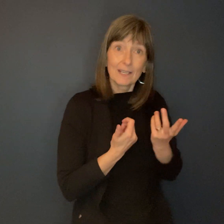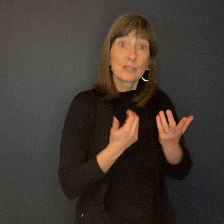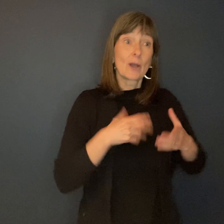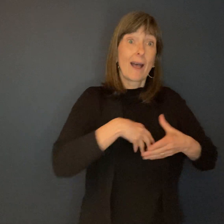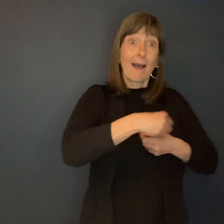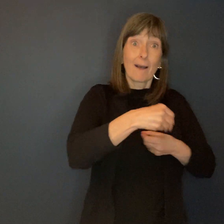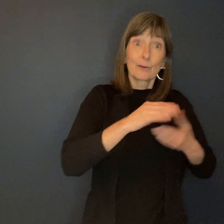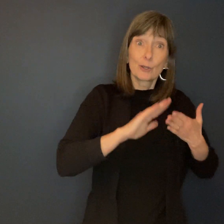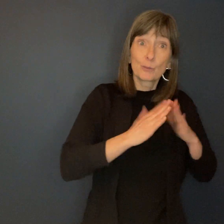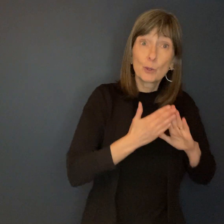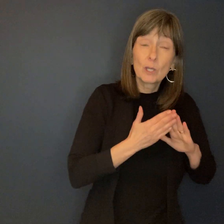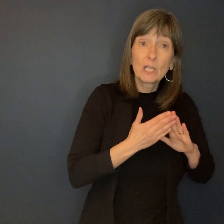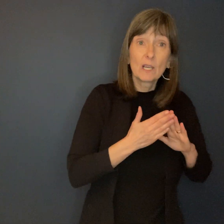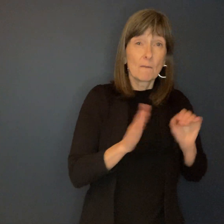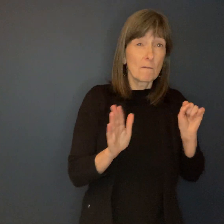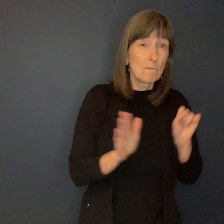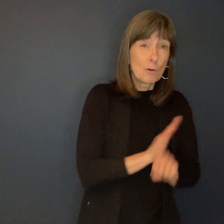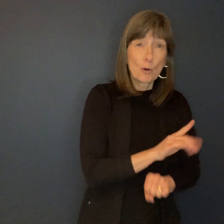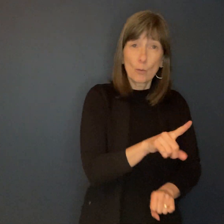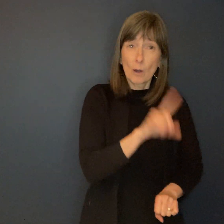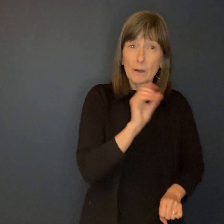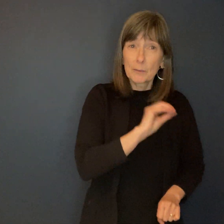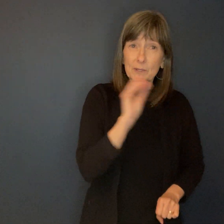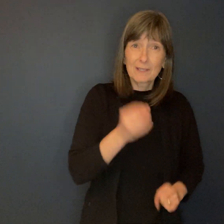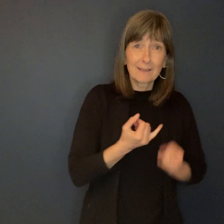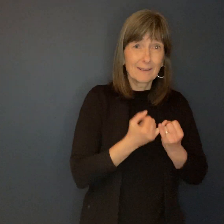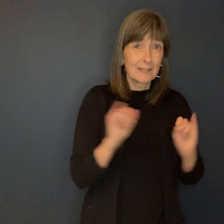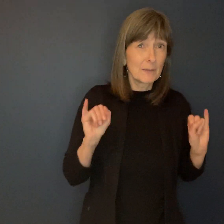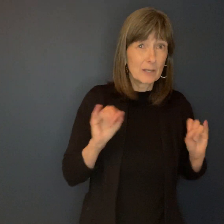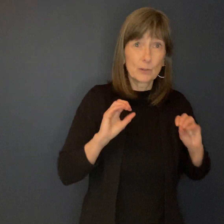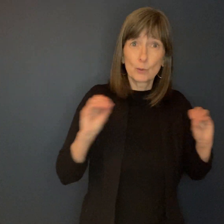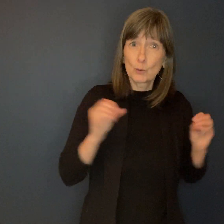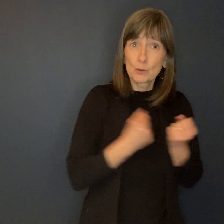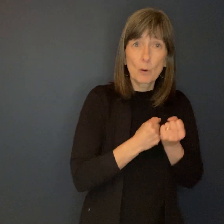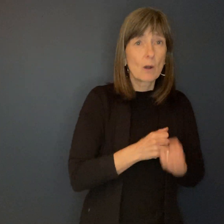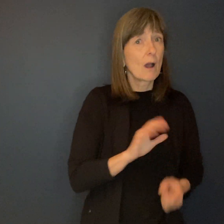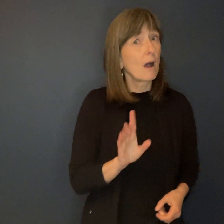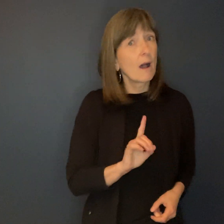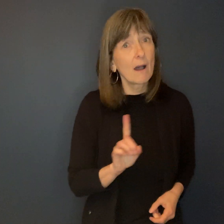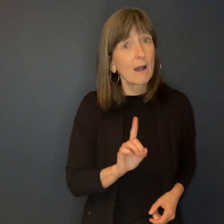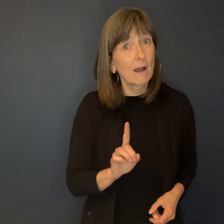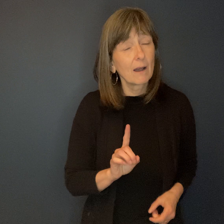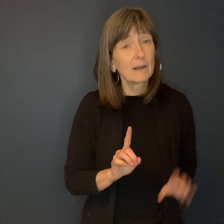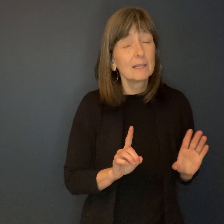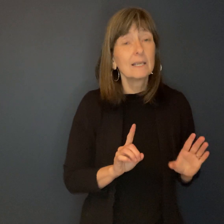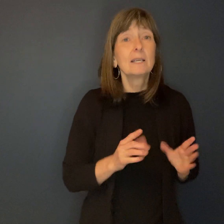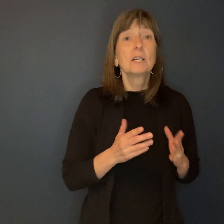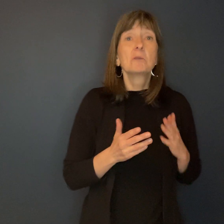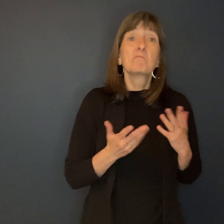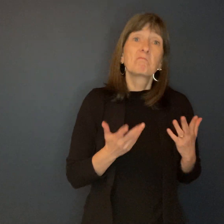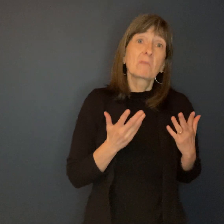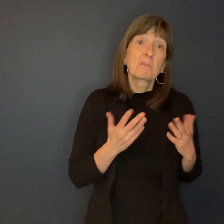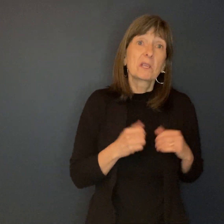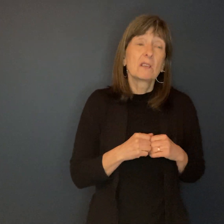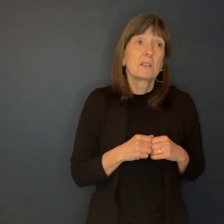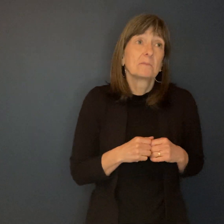have to be able to live absolutely independently and not have any support. It may mean that somebody is there